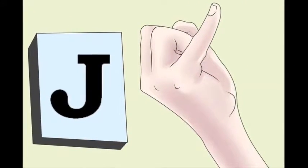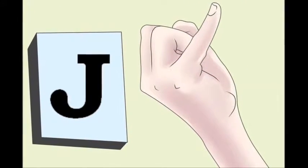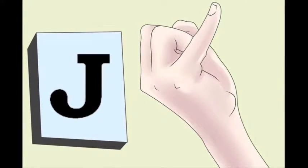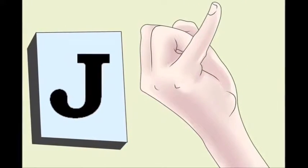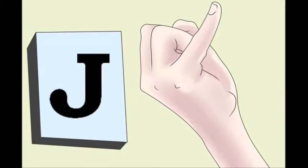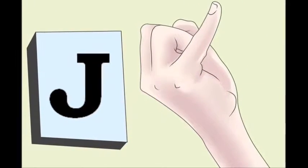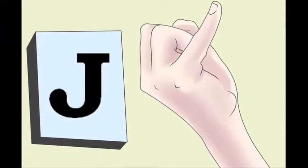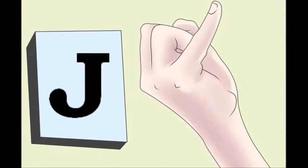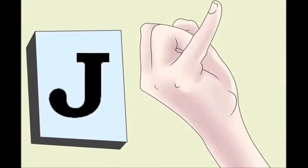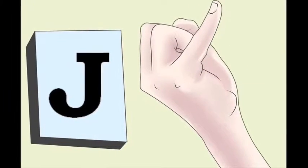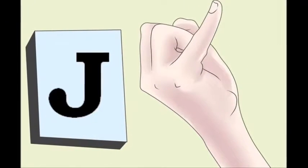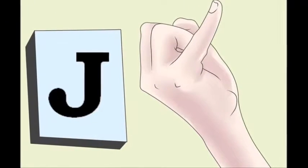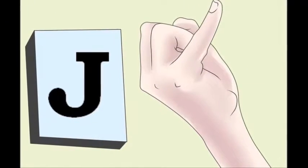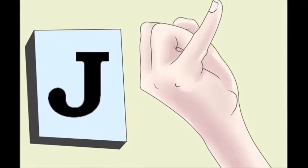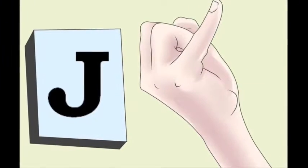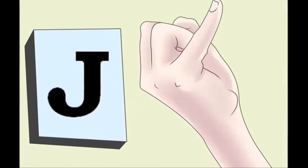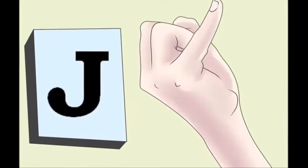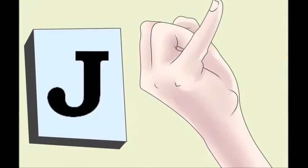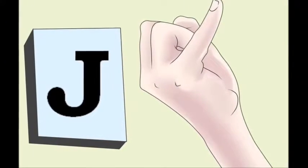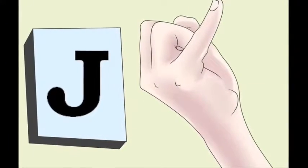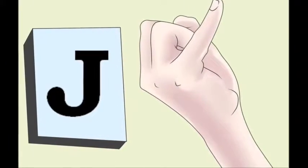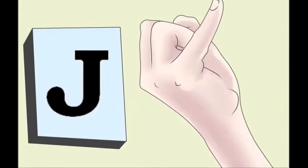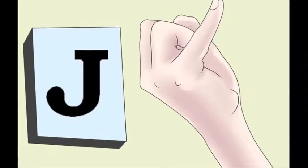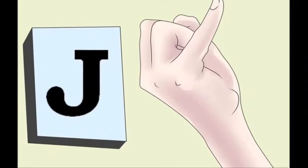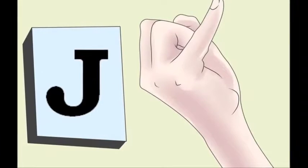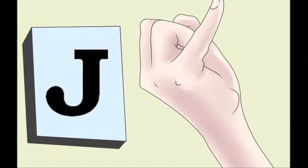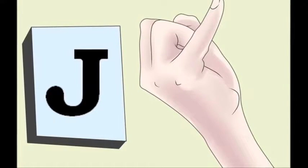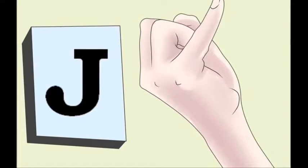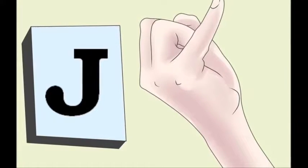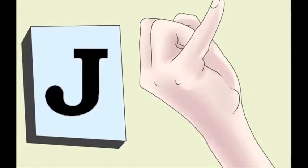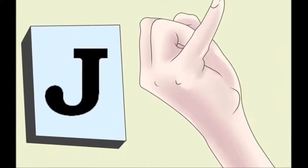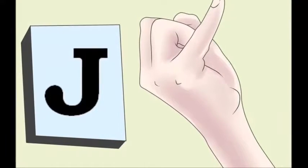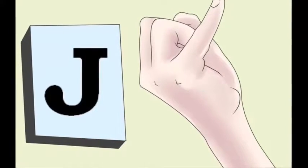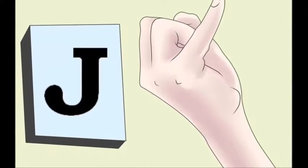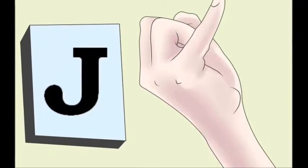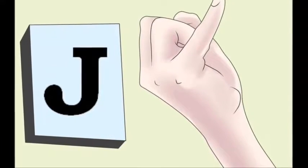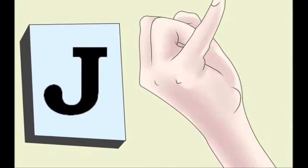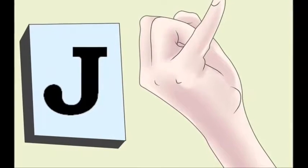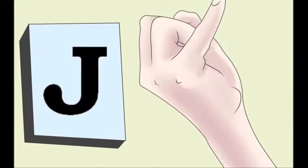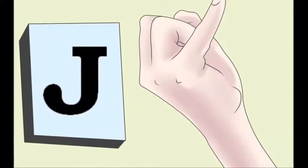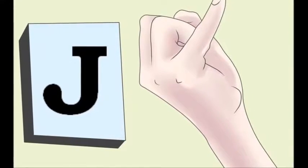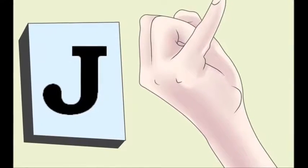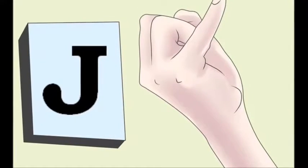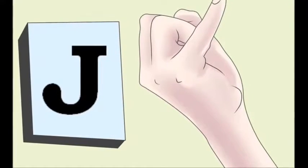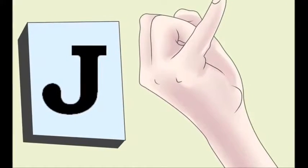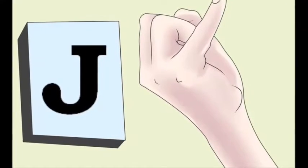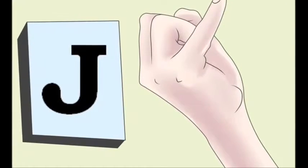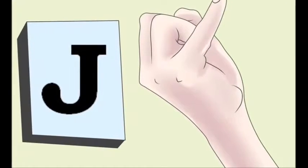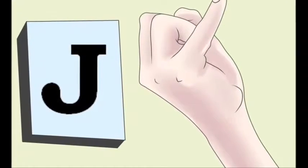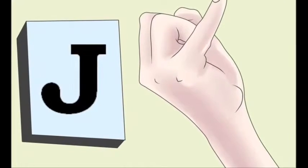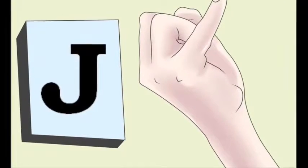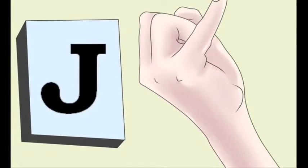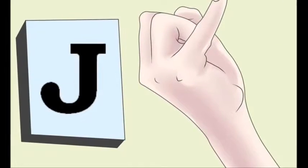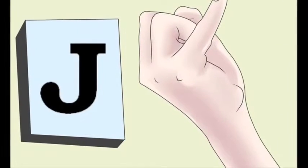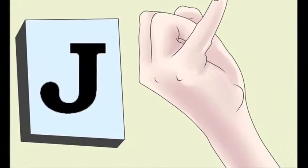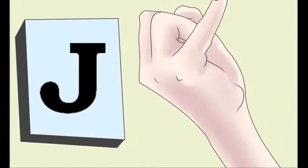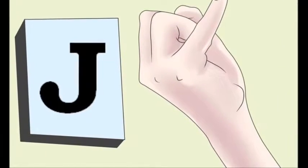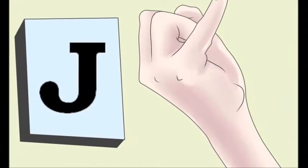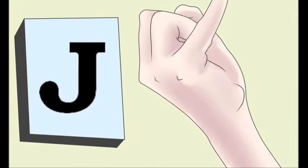bout à centimètre apparent hold it sideway. Your palm face yourself. H. Macage en stick